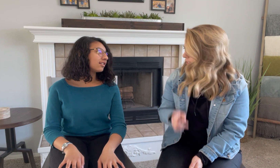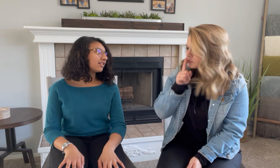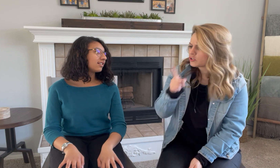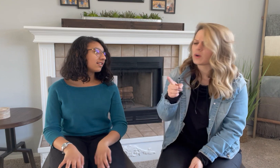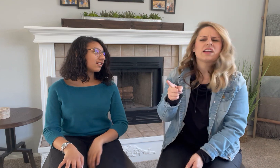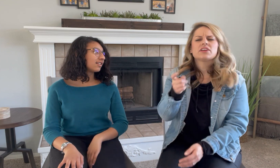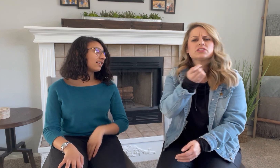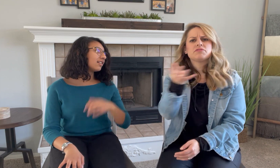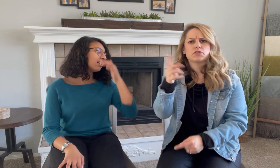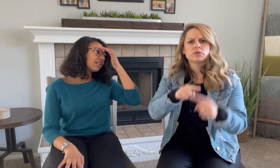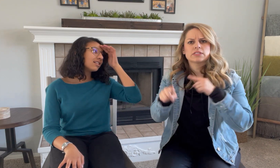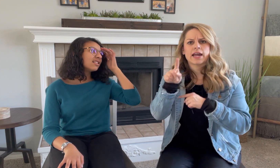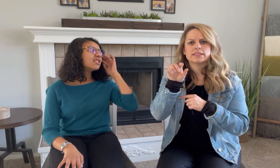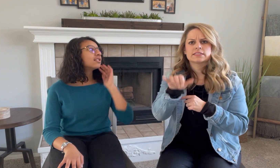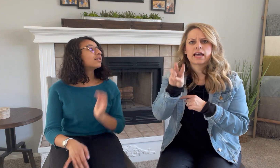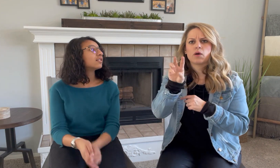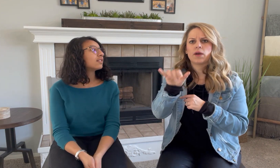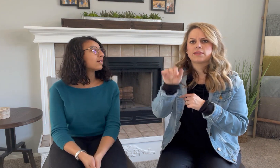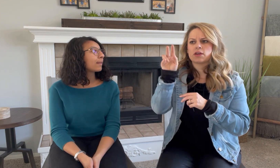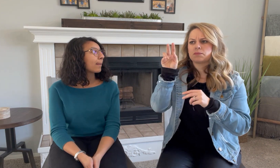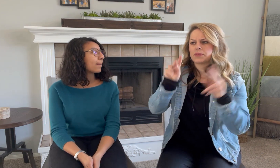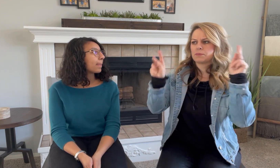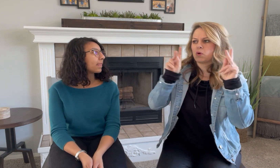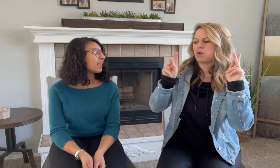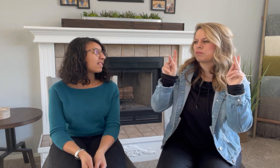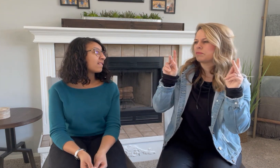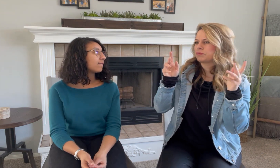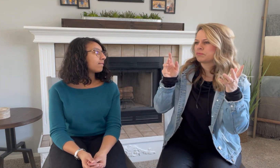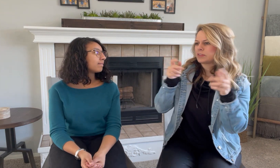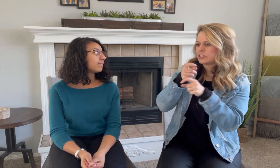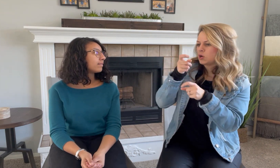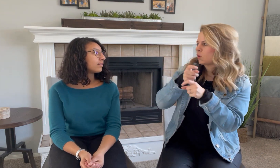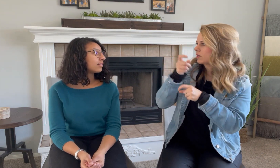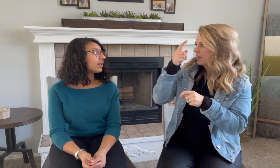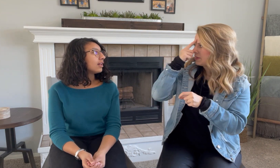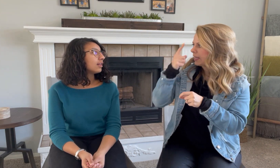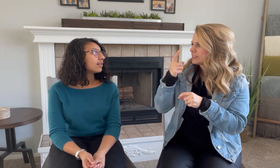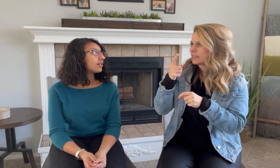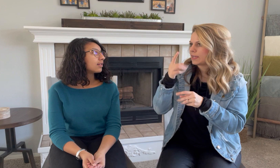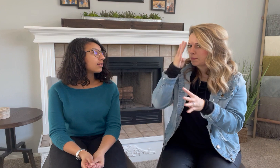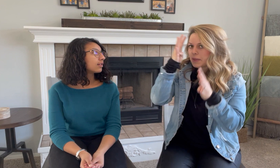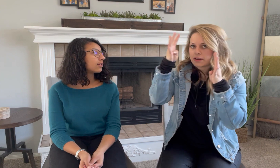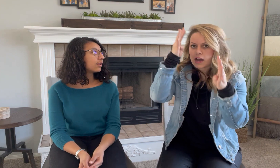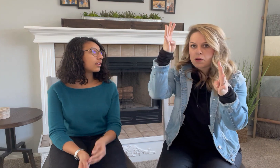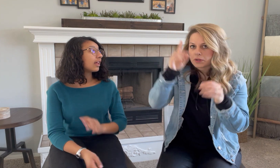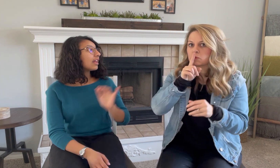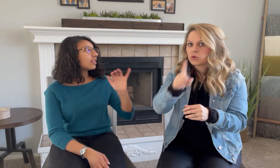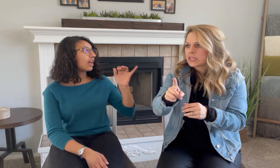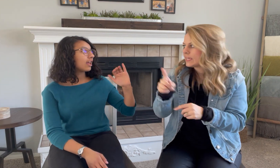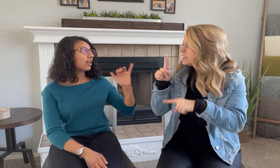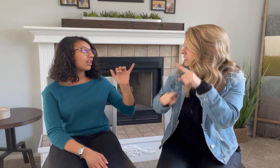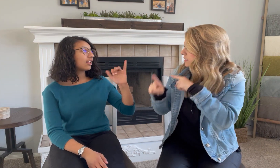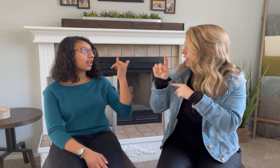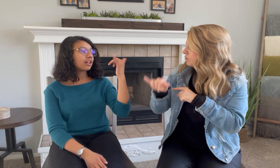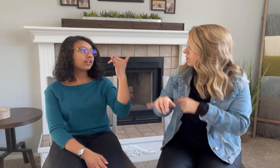that's true. There's a few signs that way that people, they joke, they think it's like made up, but it really is the sign for that.